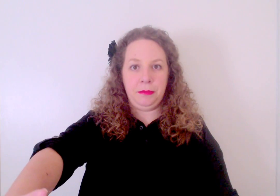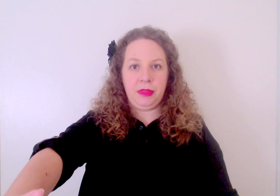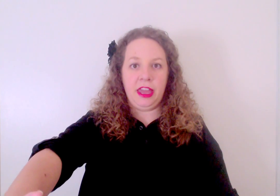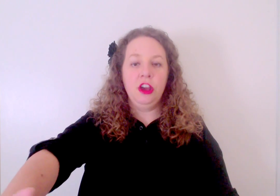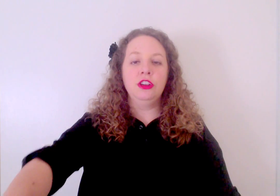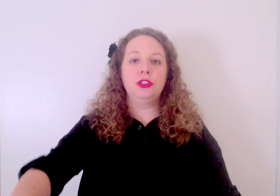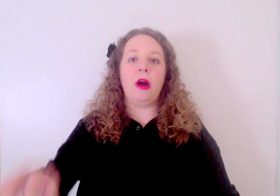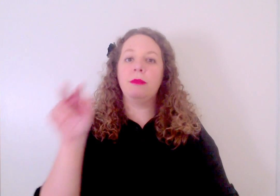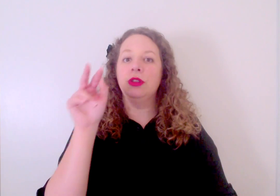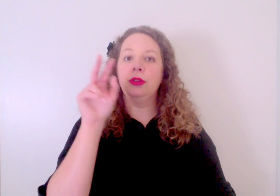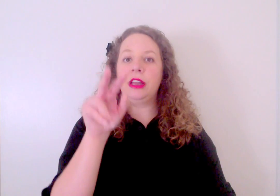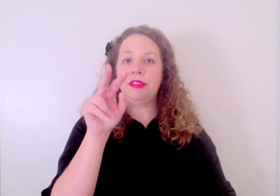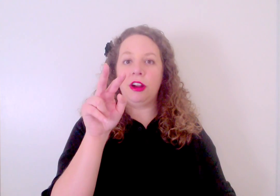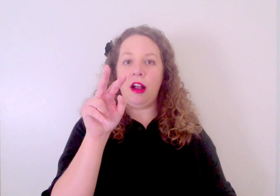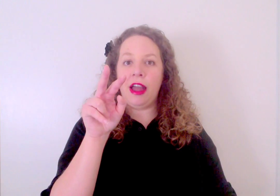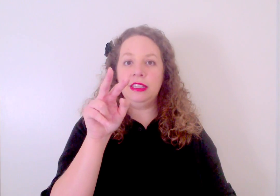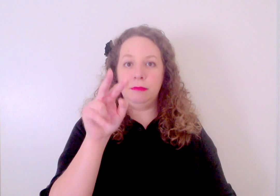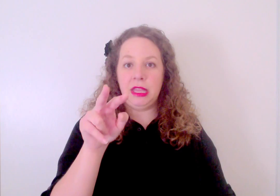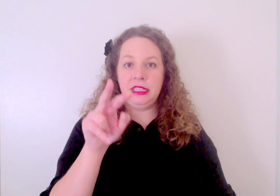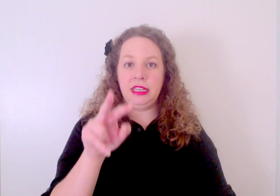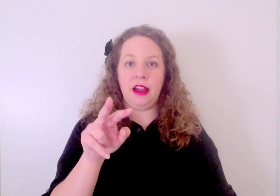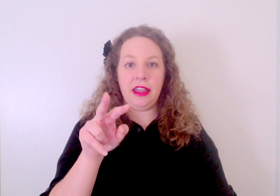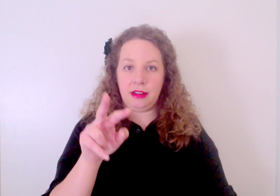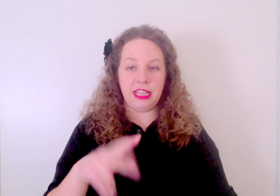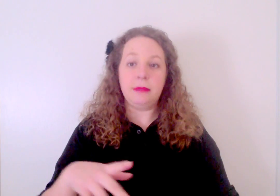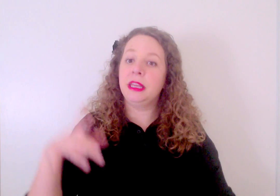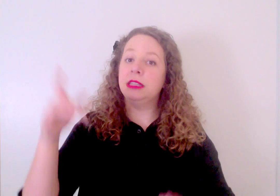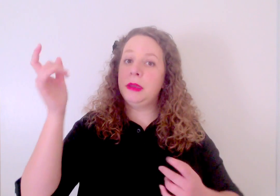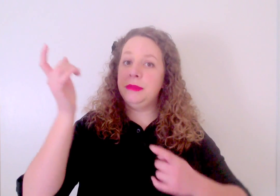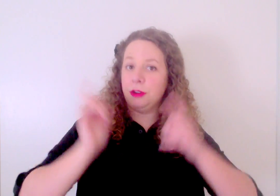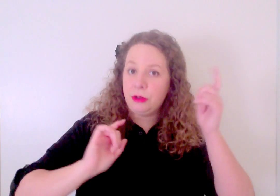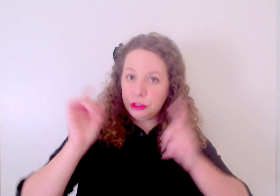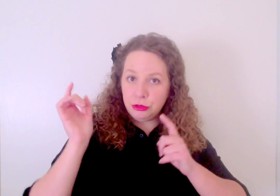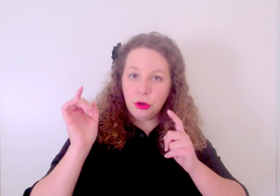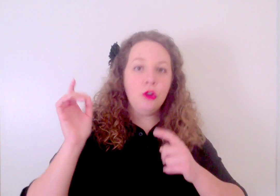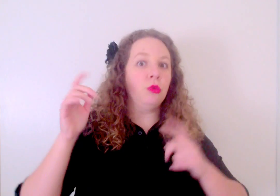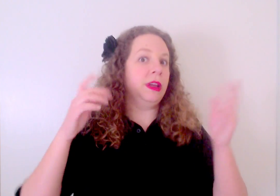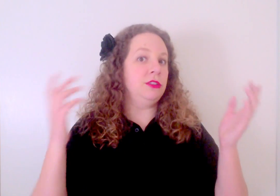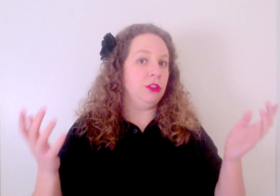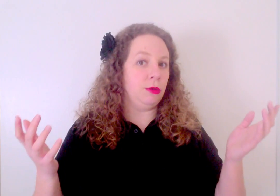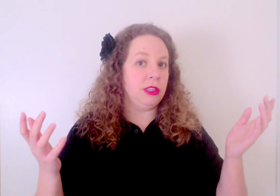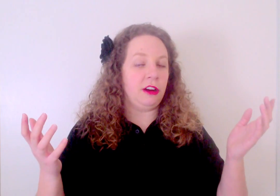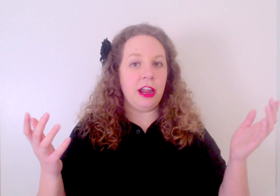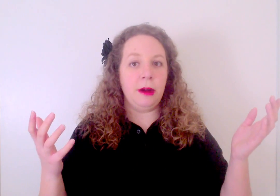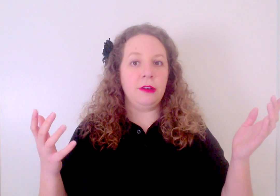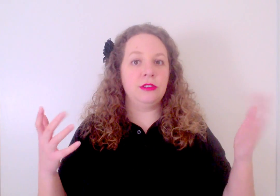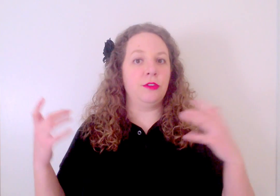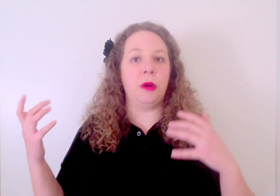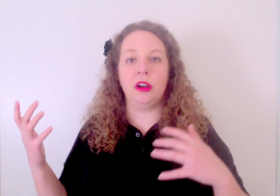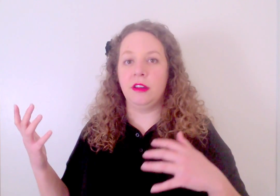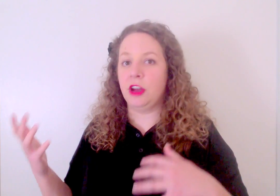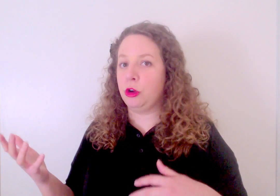Okay, so I would look at their eyes, maintain eye contact, because maybe they're going to raise or lower their eyebrows for part of a